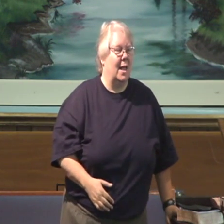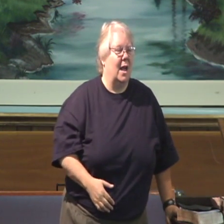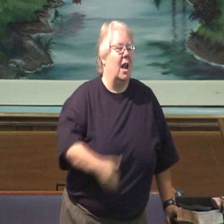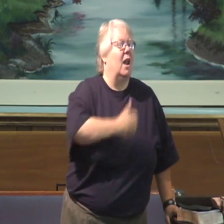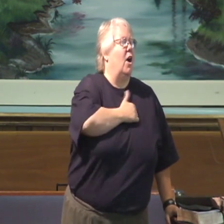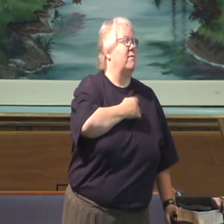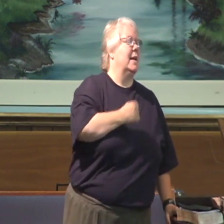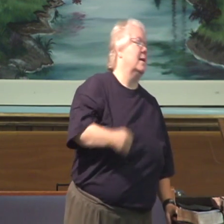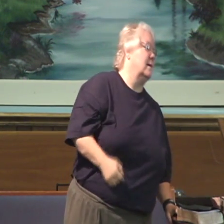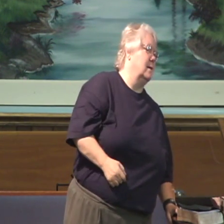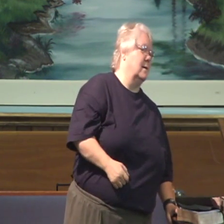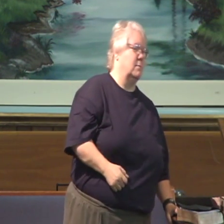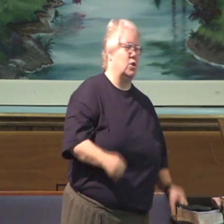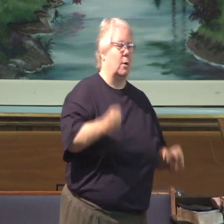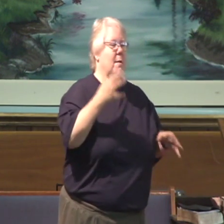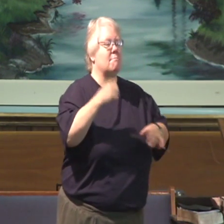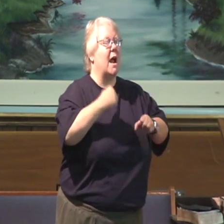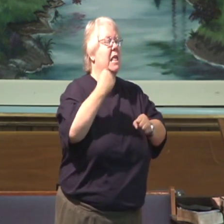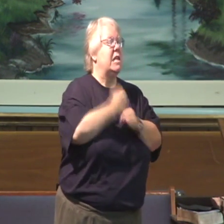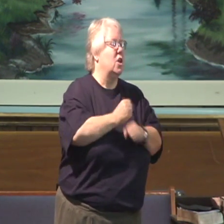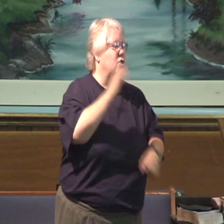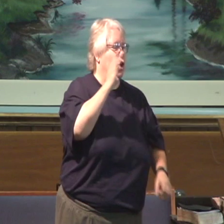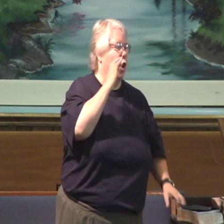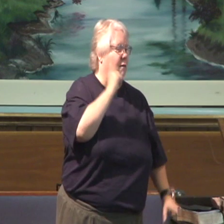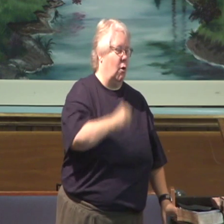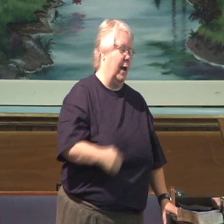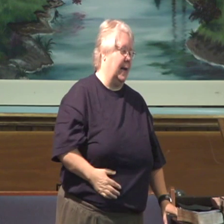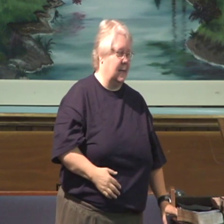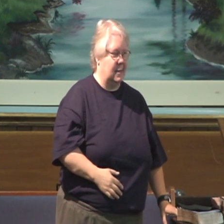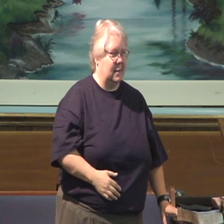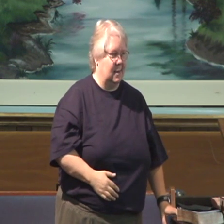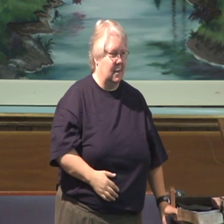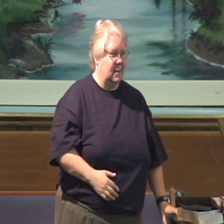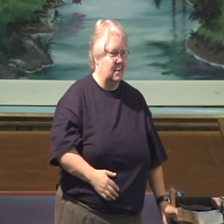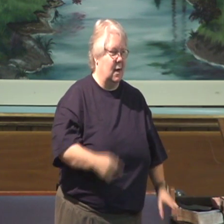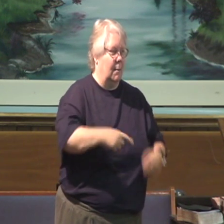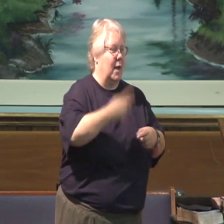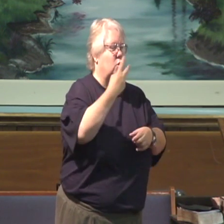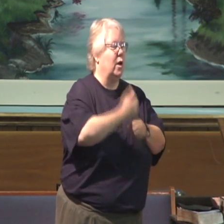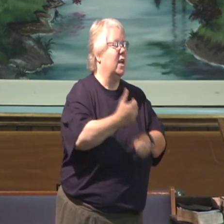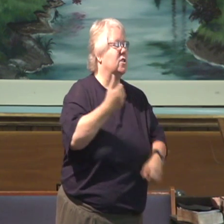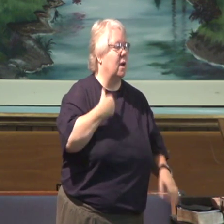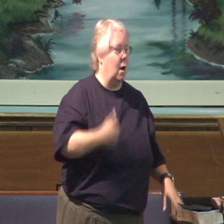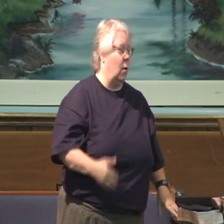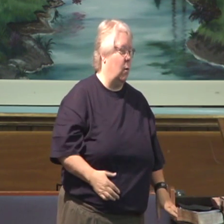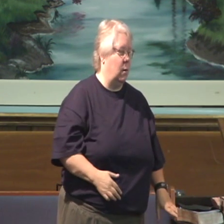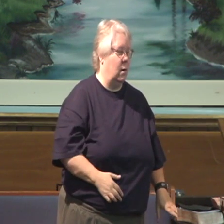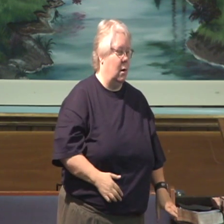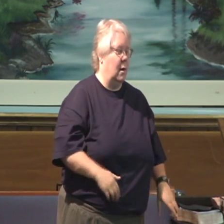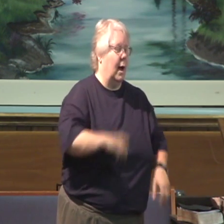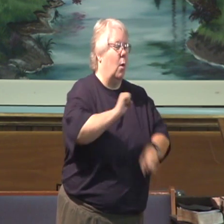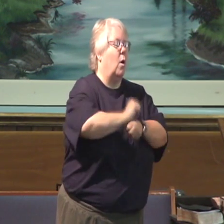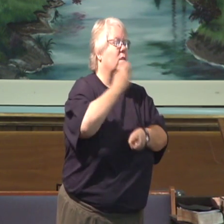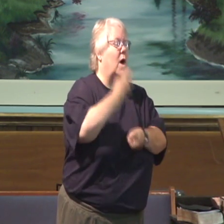I loved it. Took me many years to look for it. Till about 2 years ago, I worked